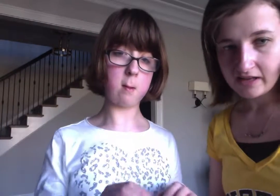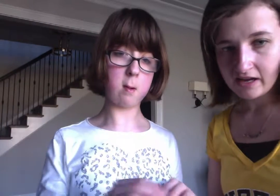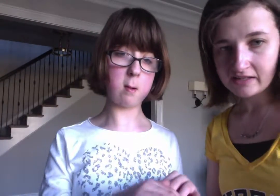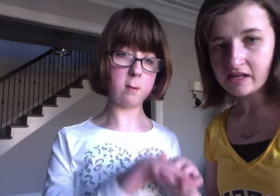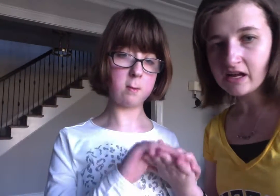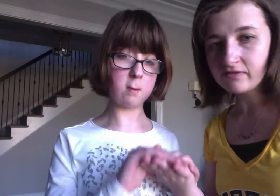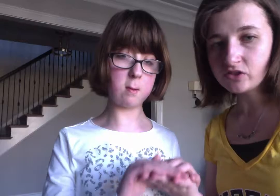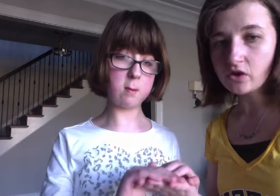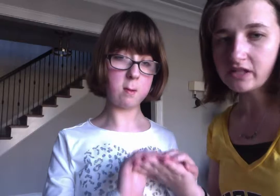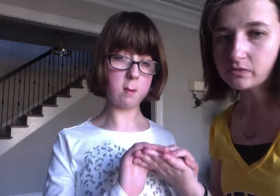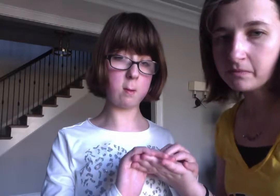There's a choice we're